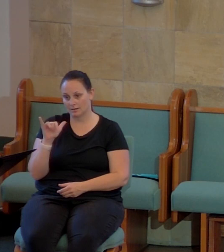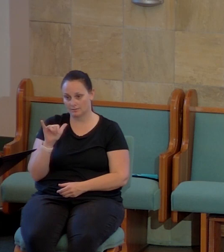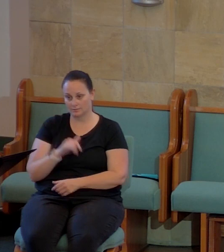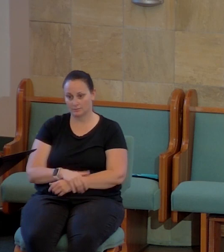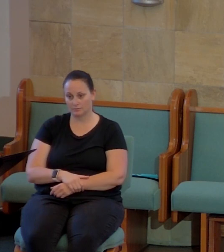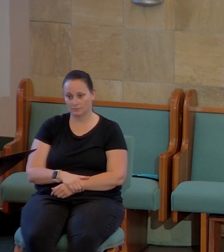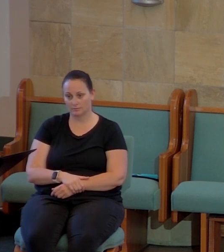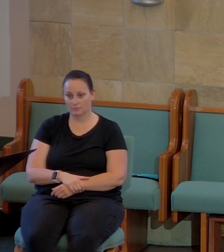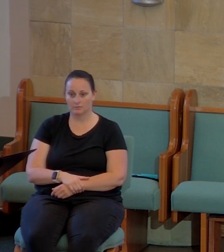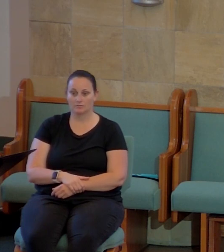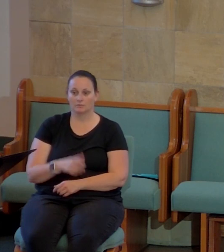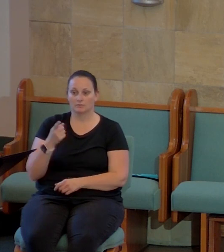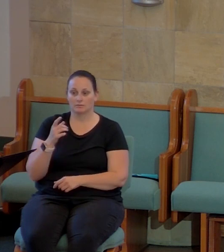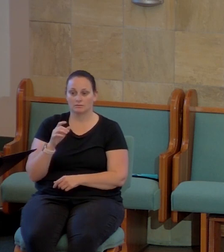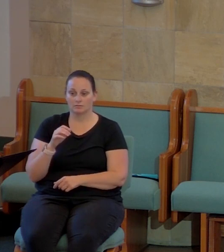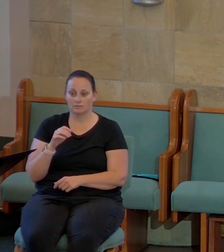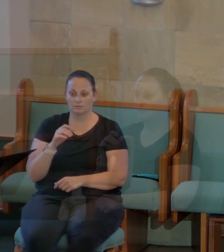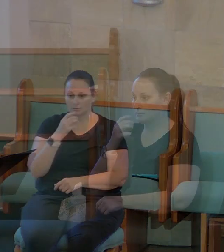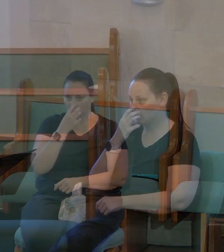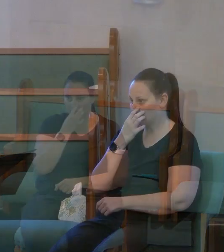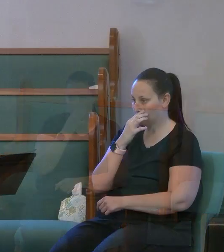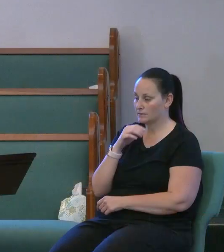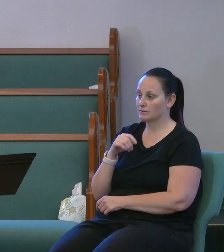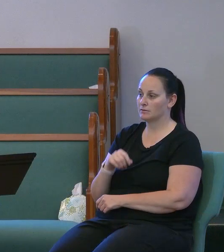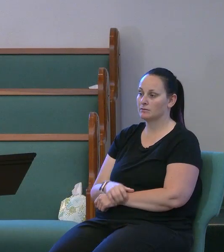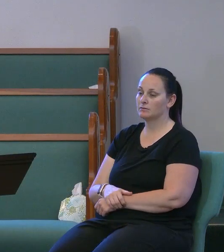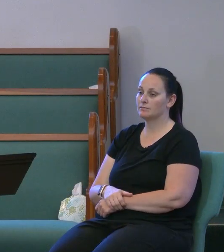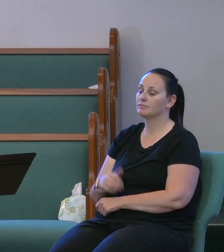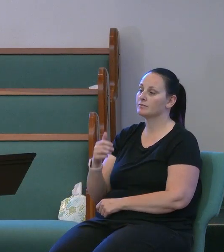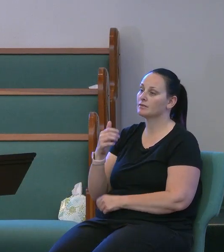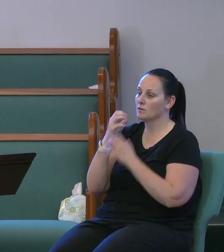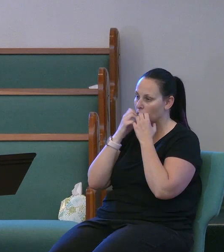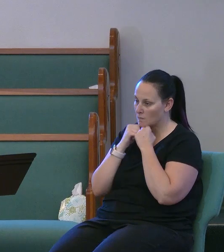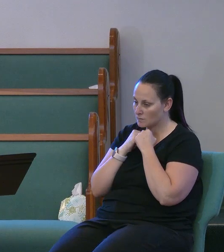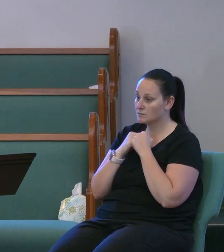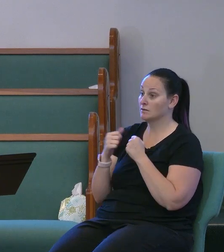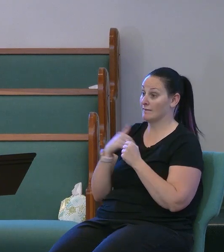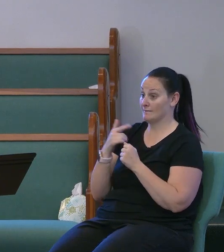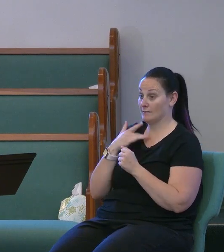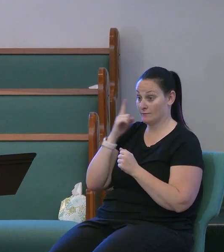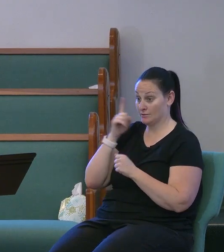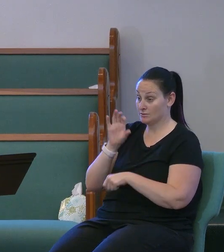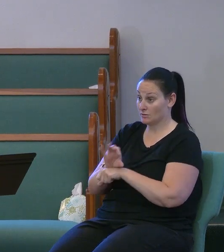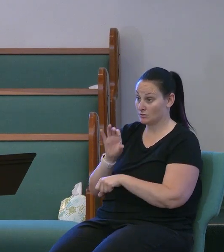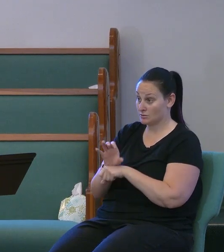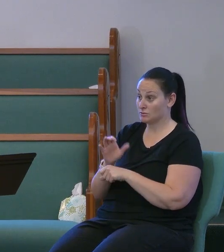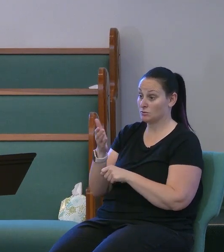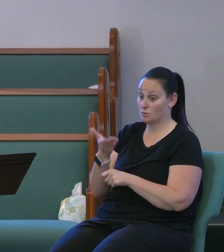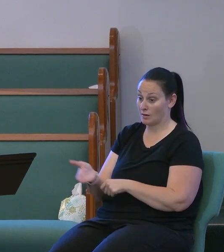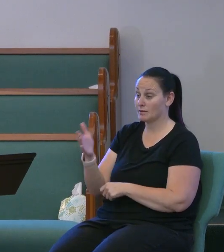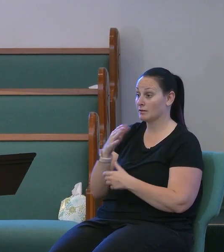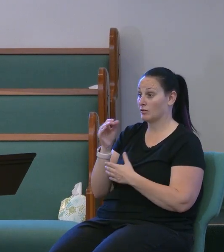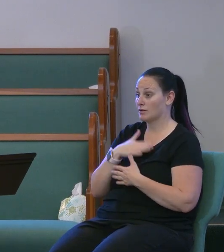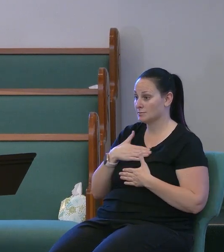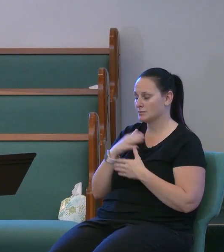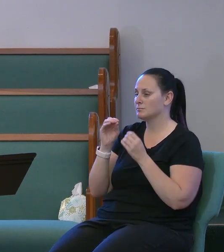this congregation and hold sacred. I believe for this congregation, welcoming and hospitality is more